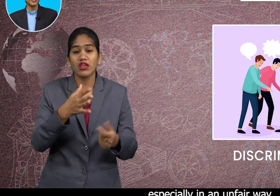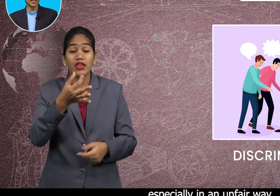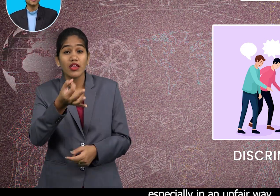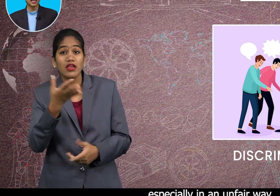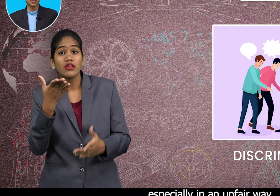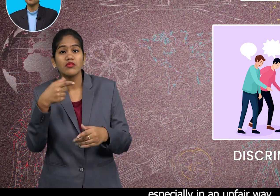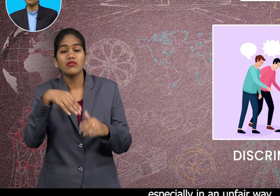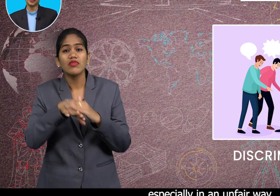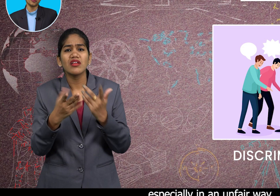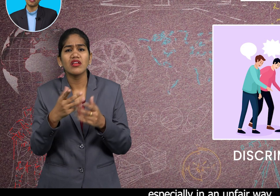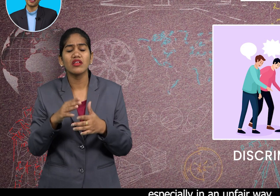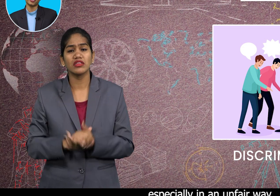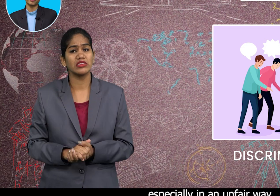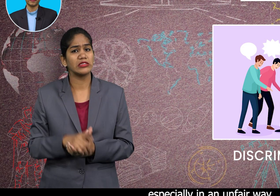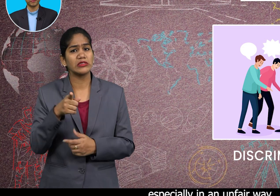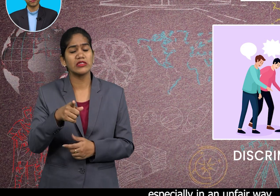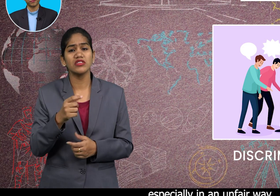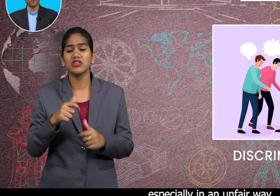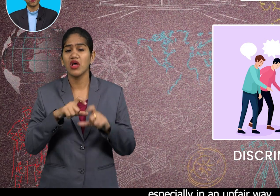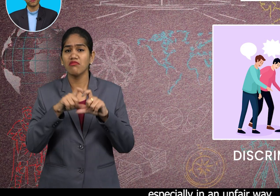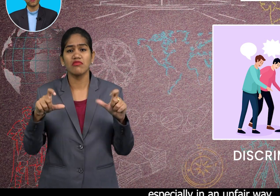especially in an unfair way.